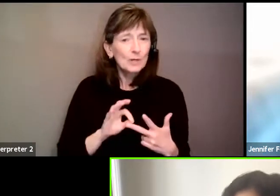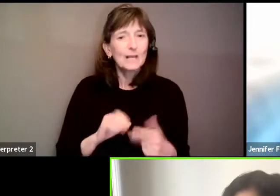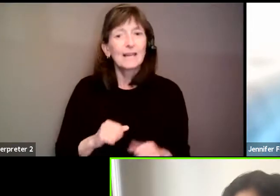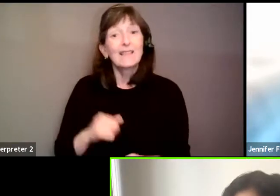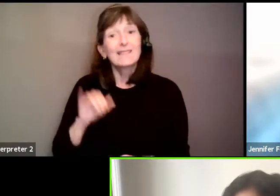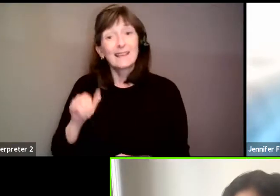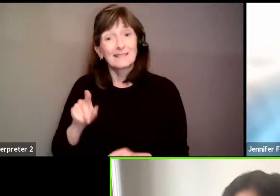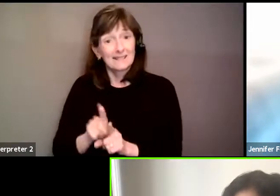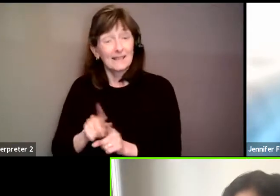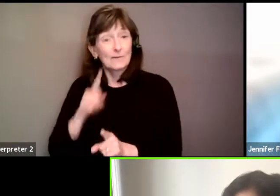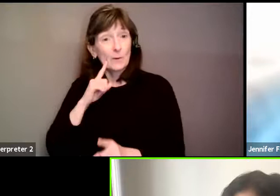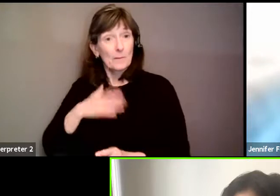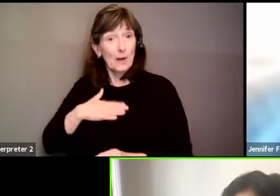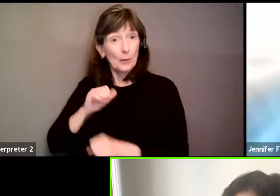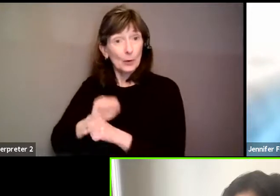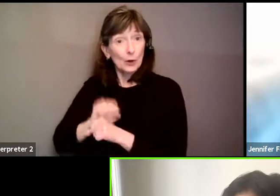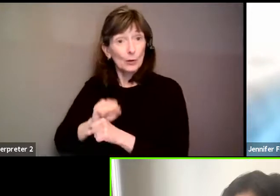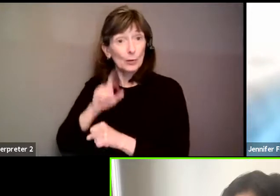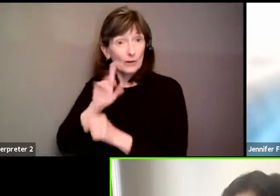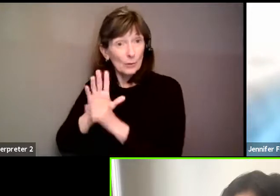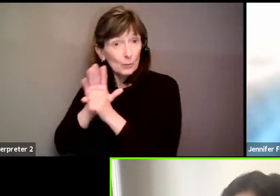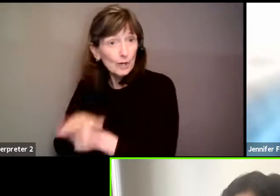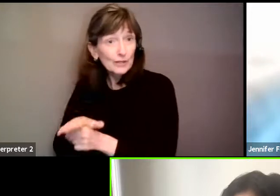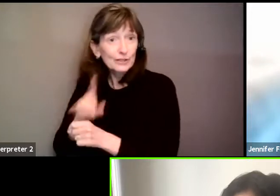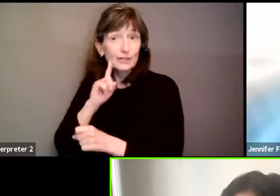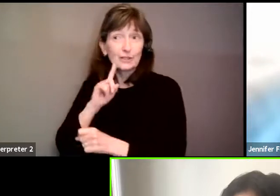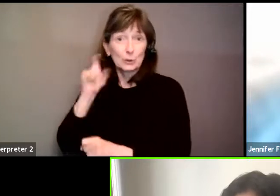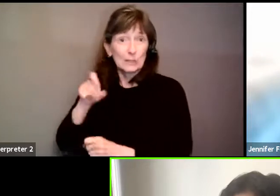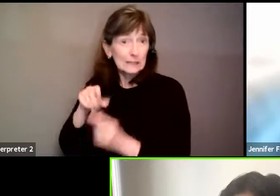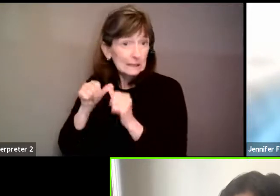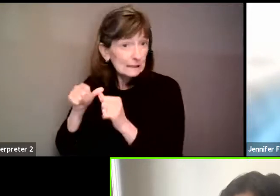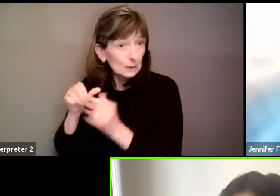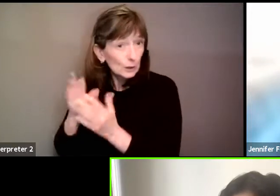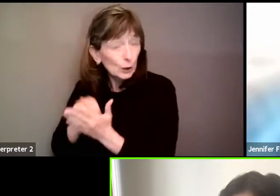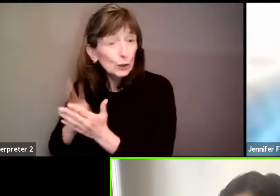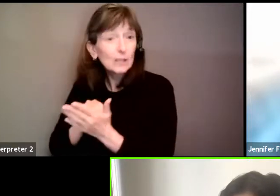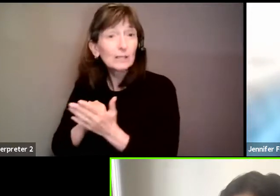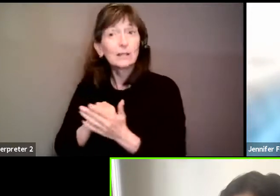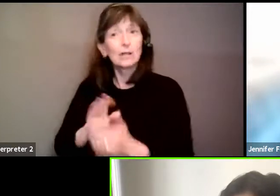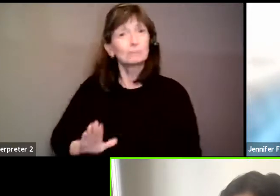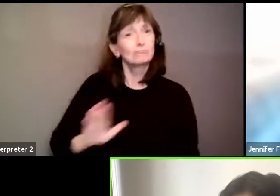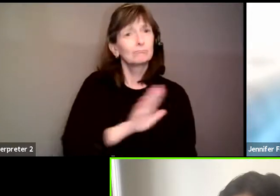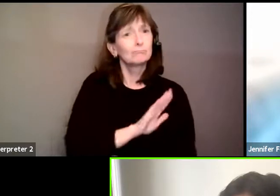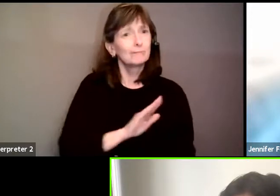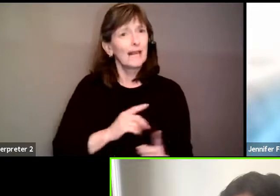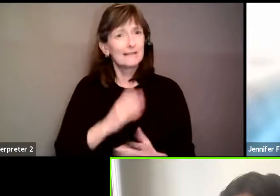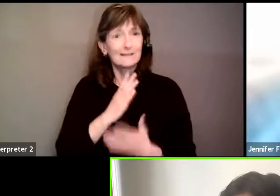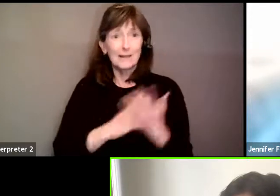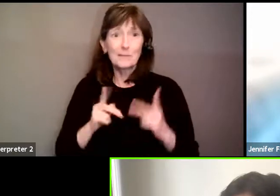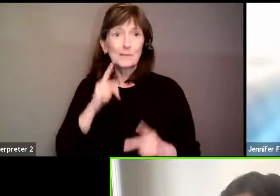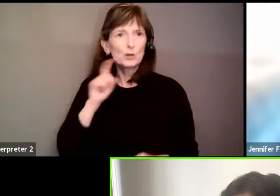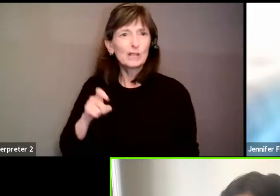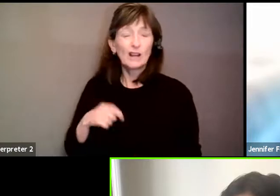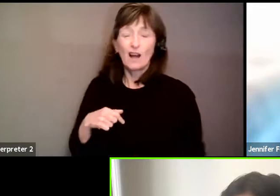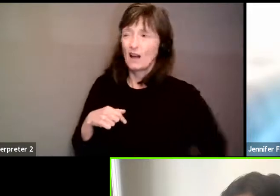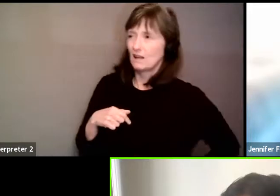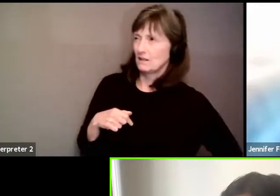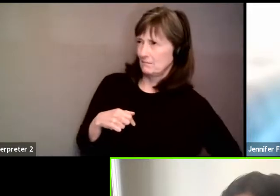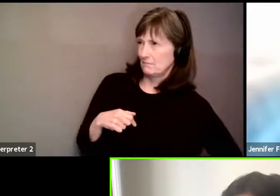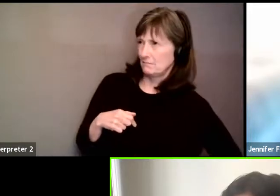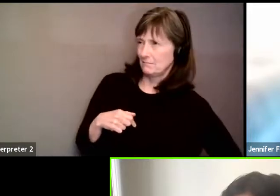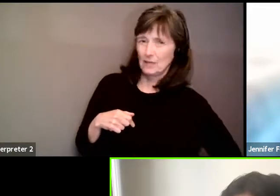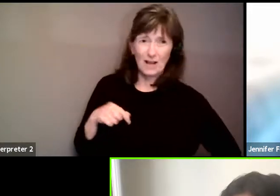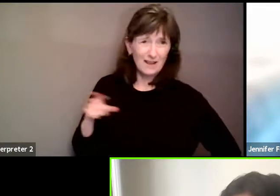well. Just, you know, being committed to ongoing learning and having people in your life that can call you out on your shit. And